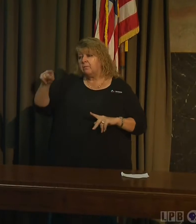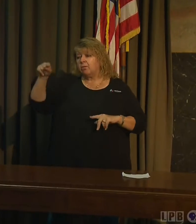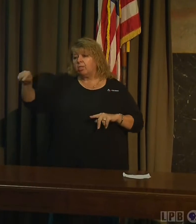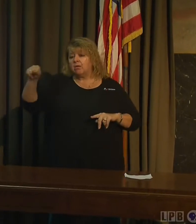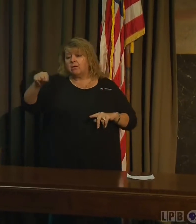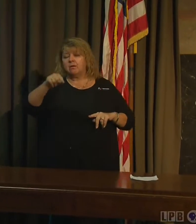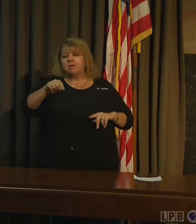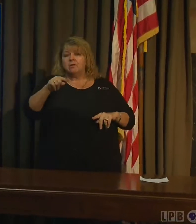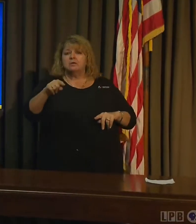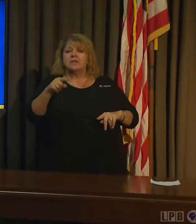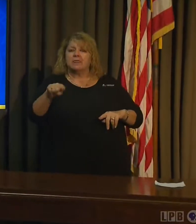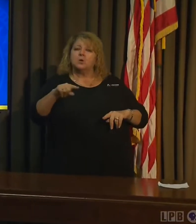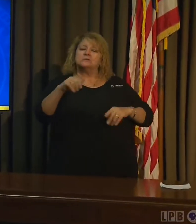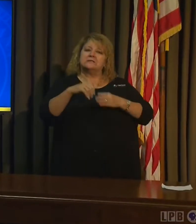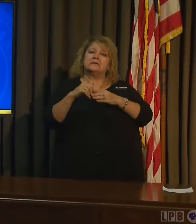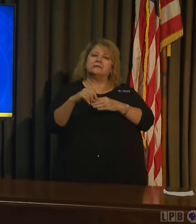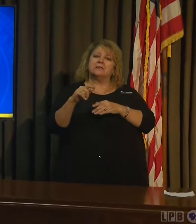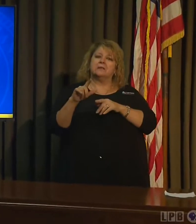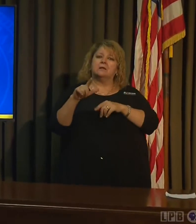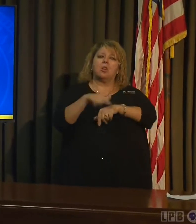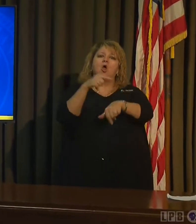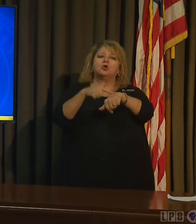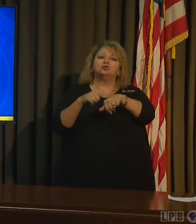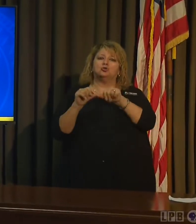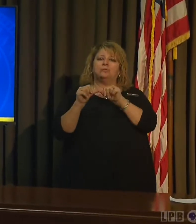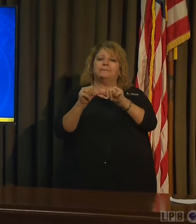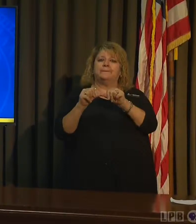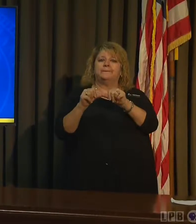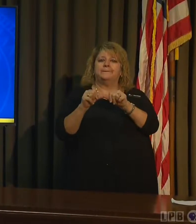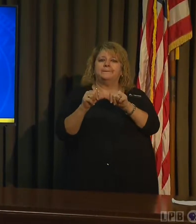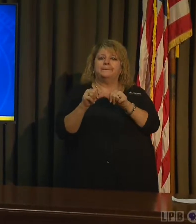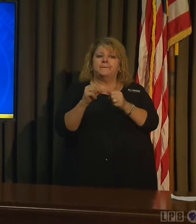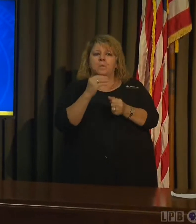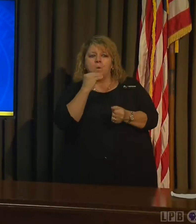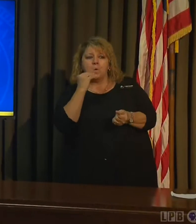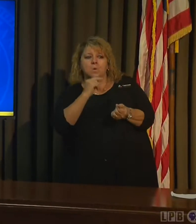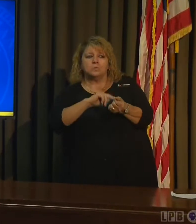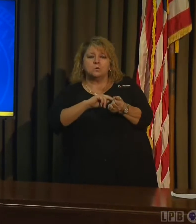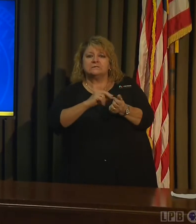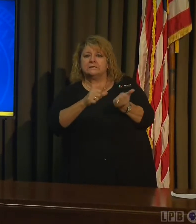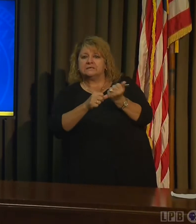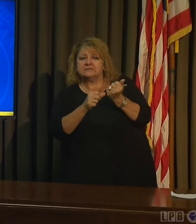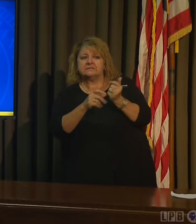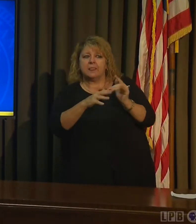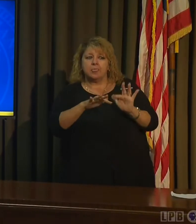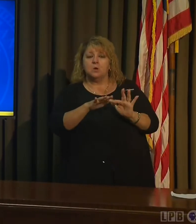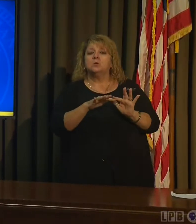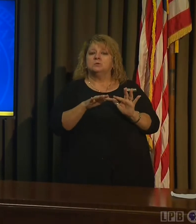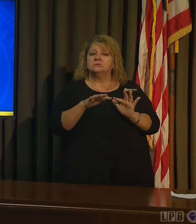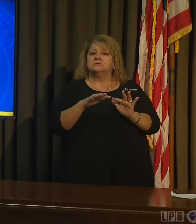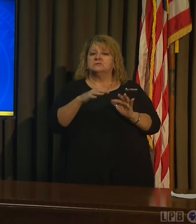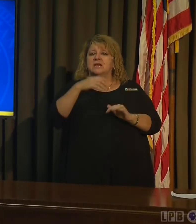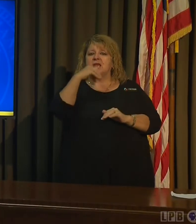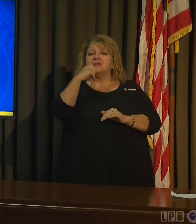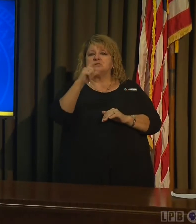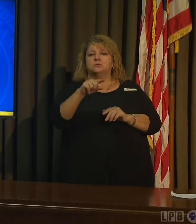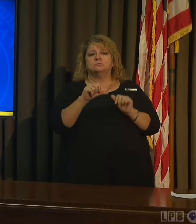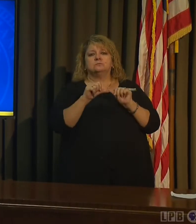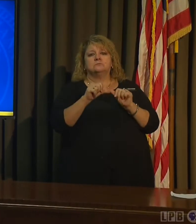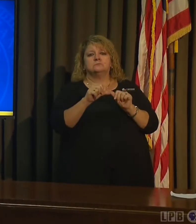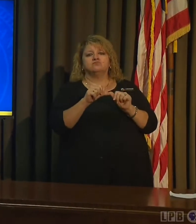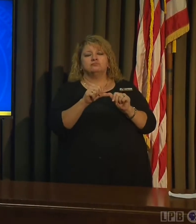who are vulnerable to the disease based on their age and or health condition. And that does